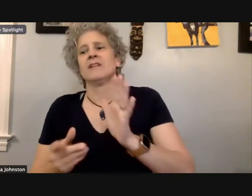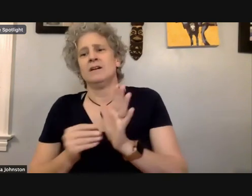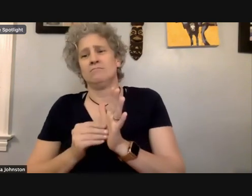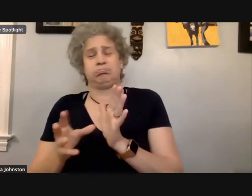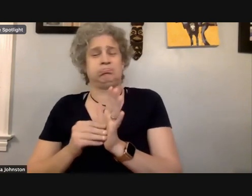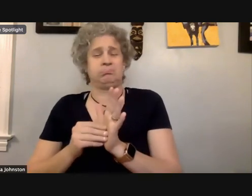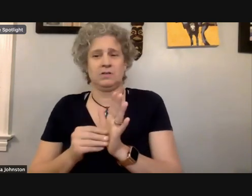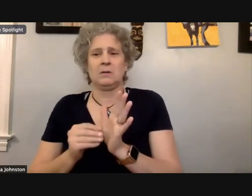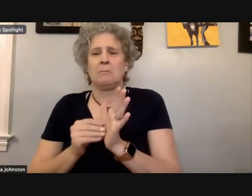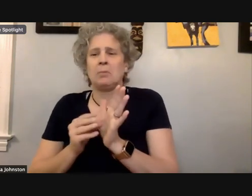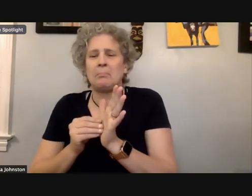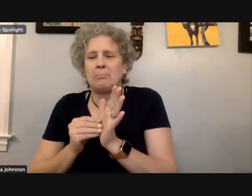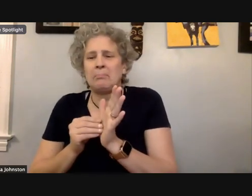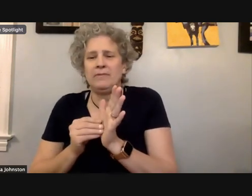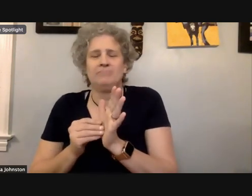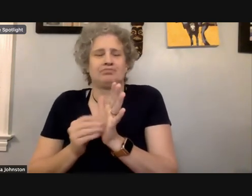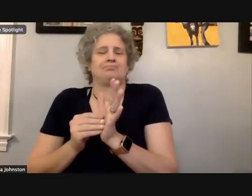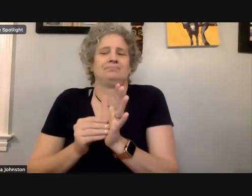Fart or pass gas.